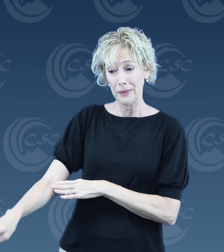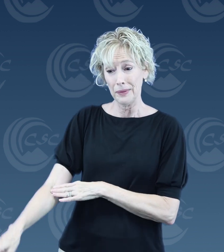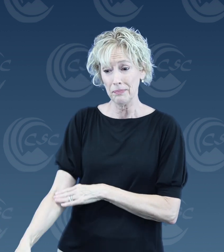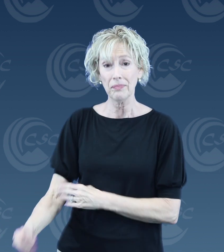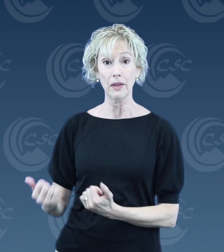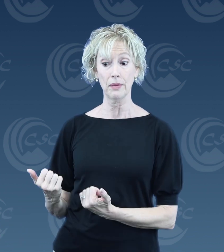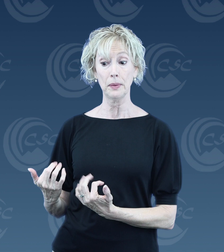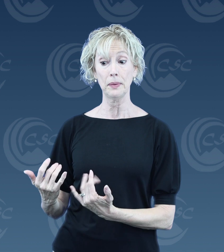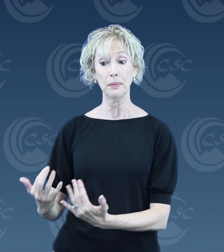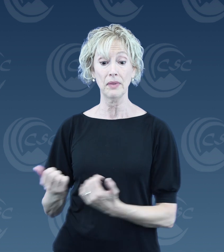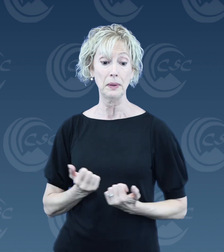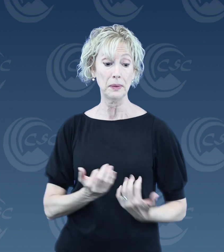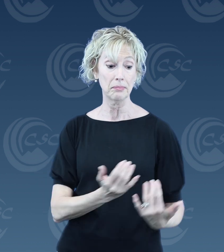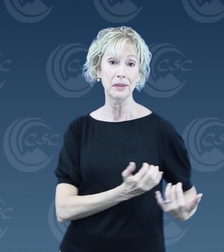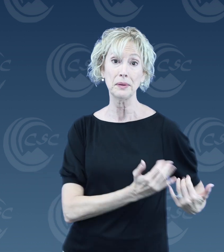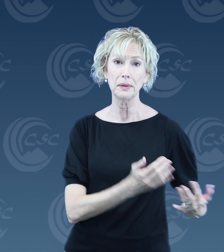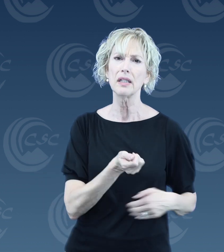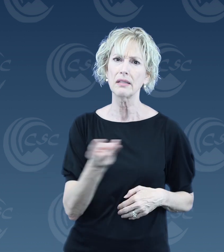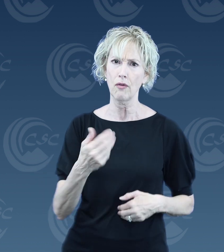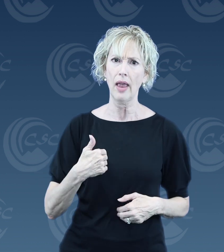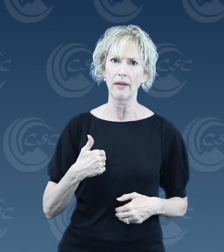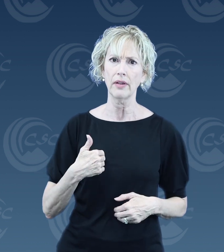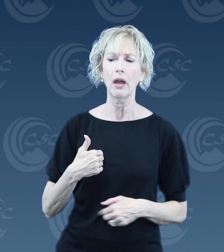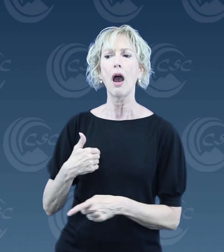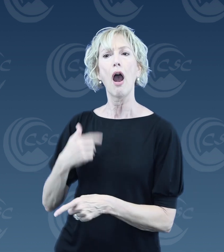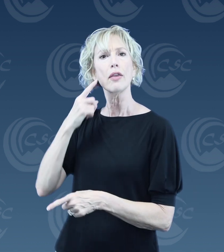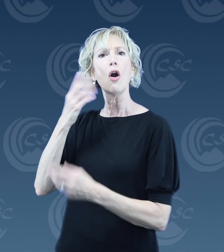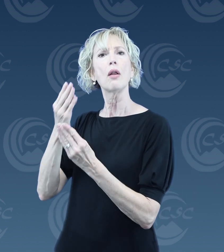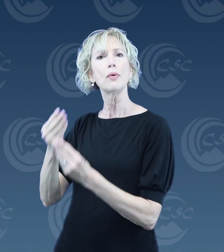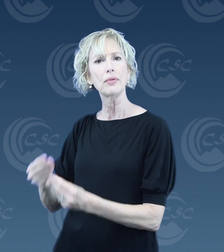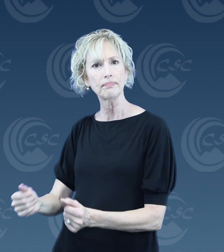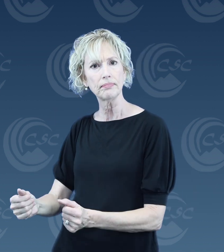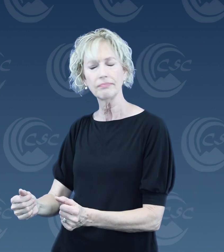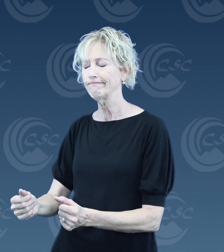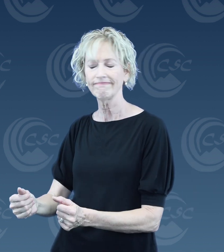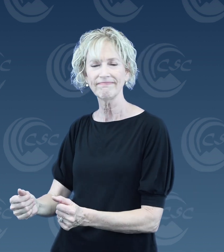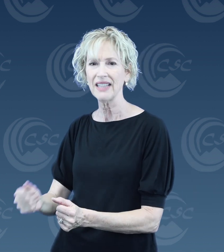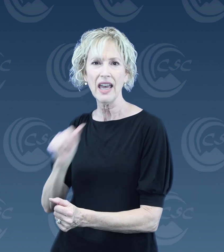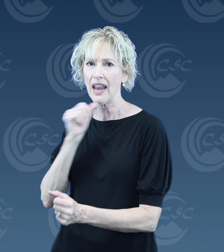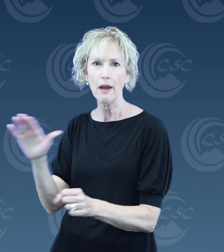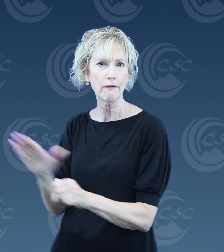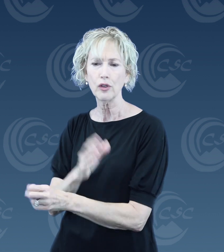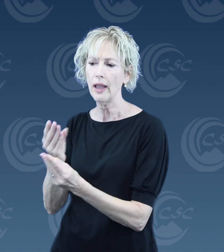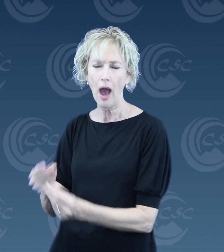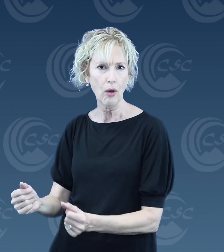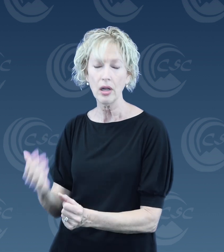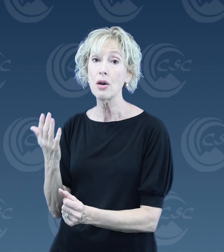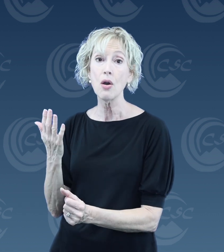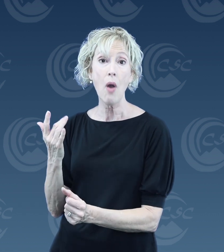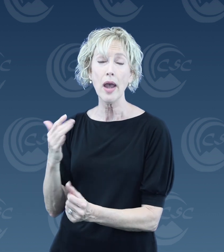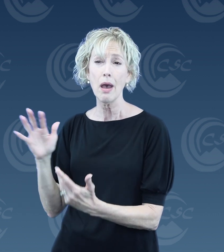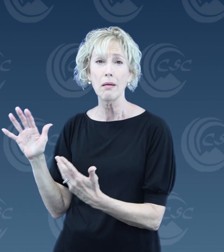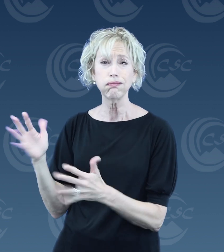when the fire sparked, there were several fires across Maui. One fire was deemed to be out. It must not have been completely extinguished, because